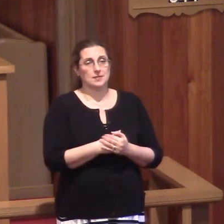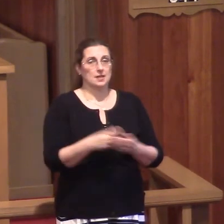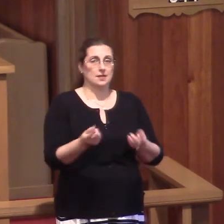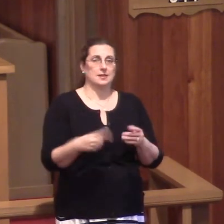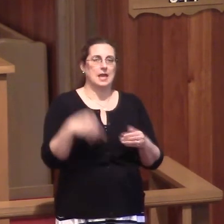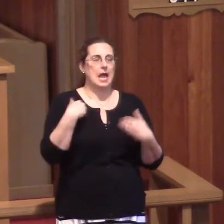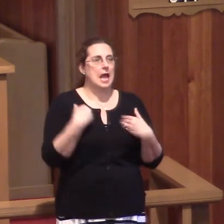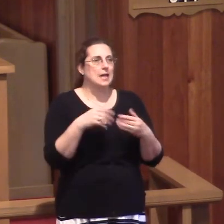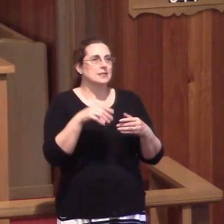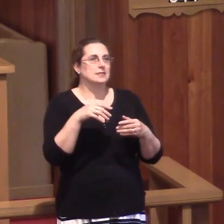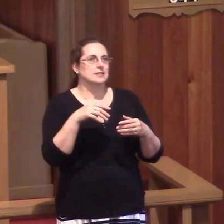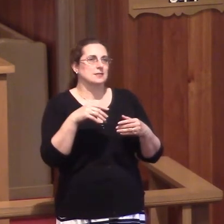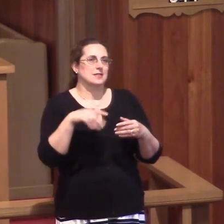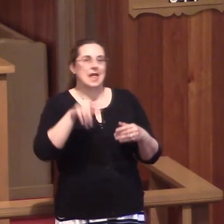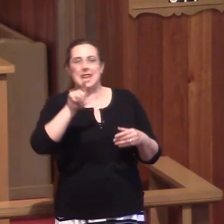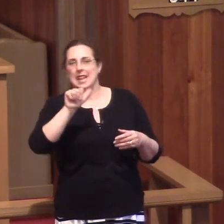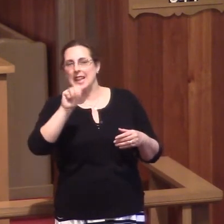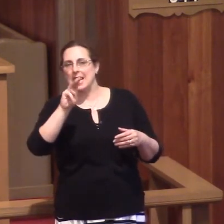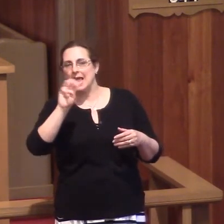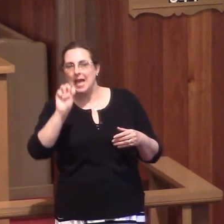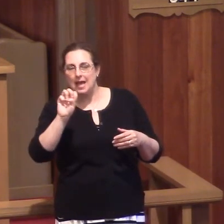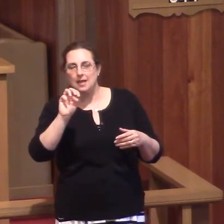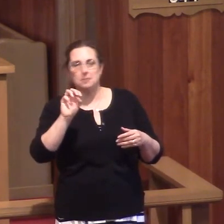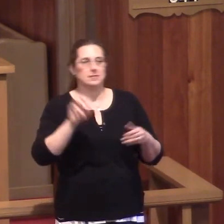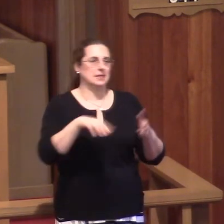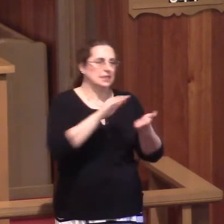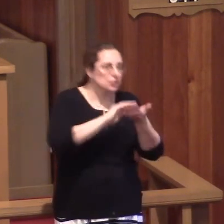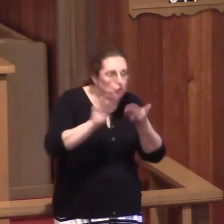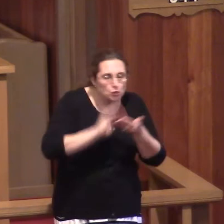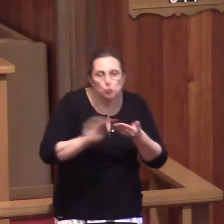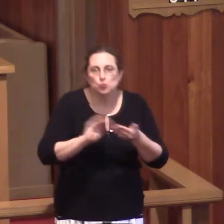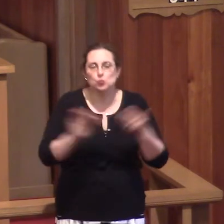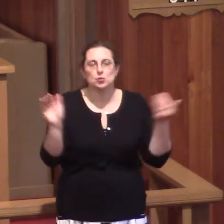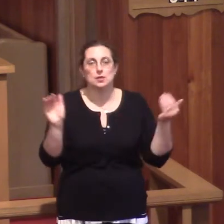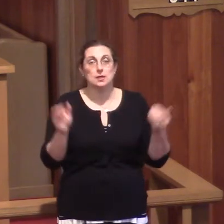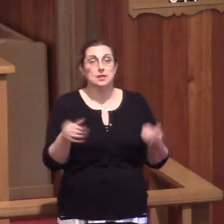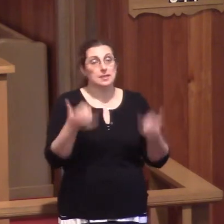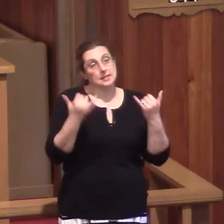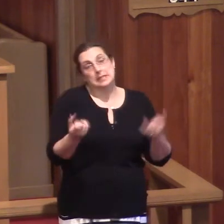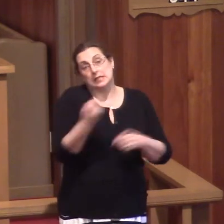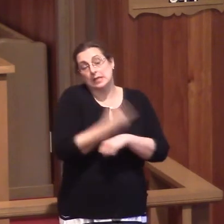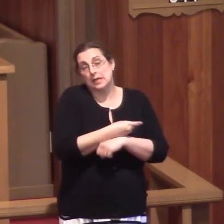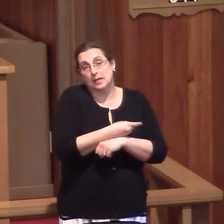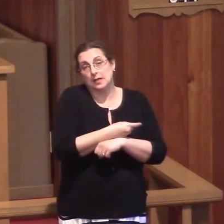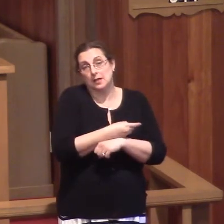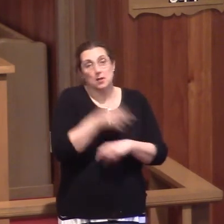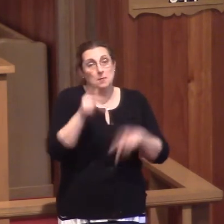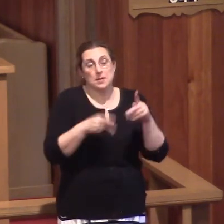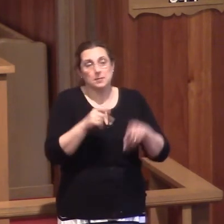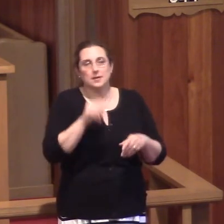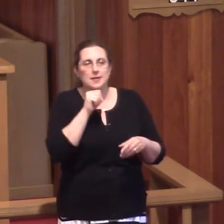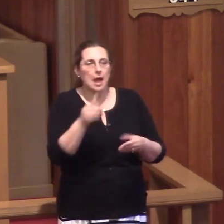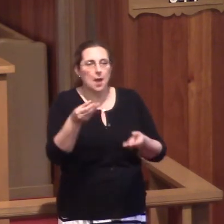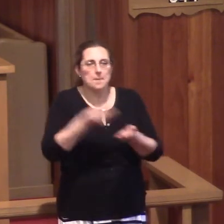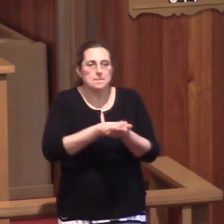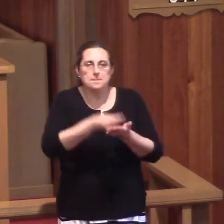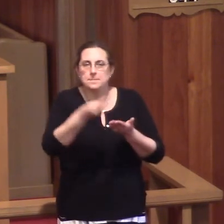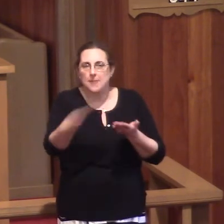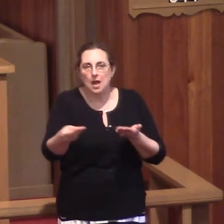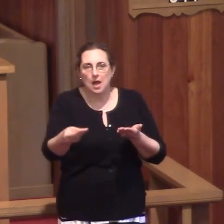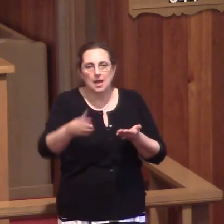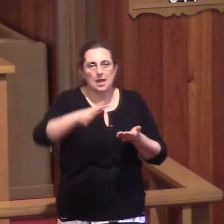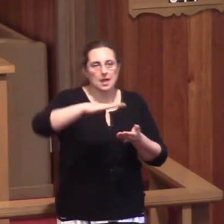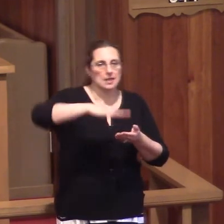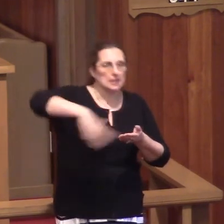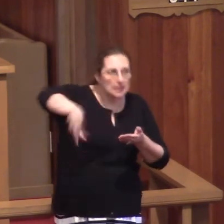came up with lame Excuses. After all, Even today, No one would ever buy A piece